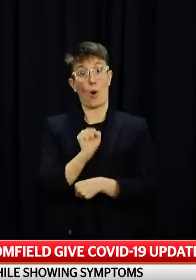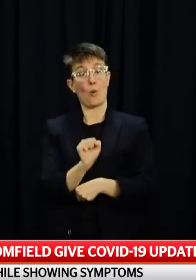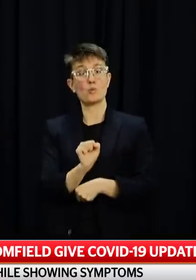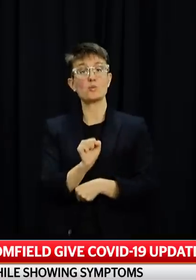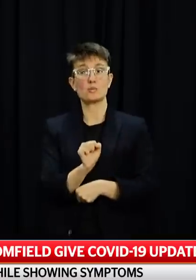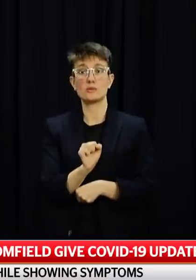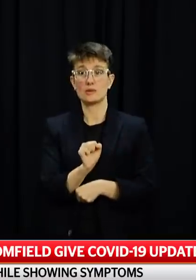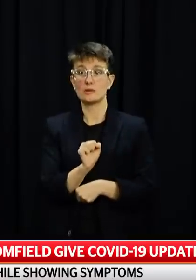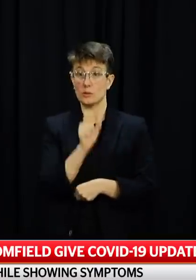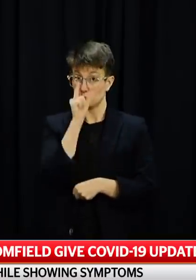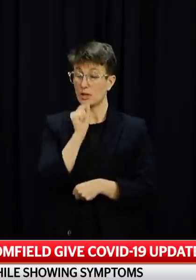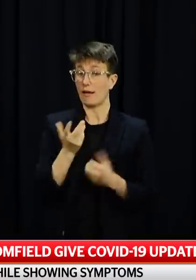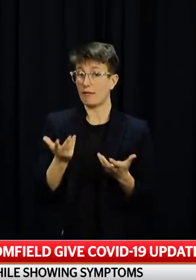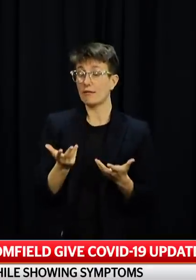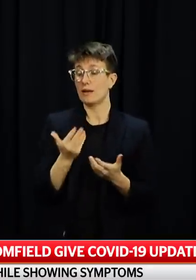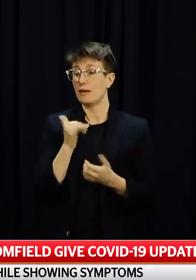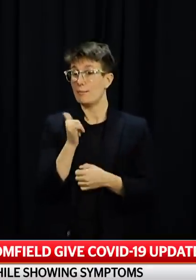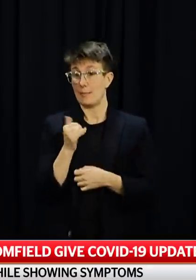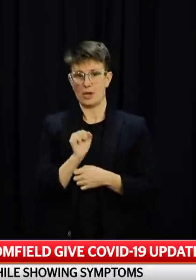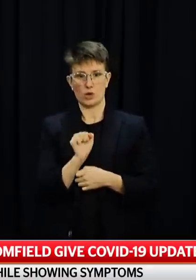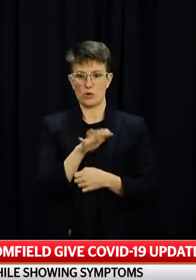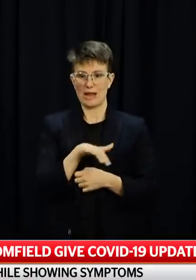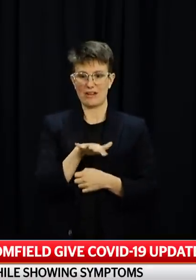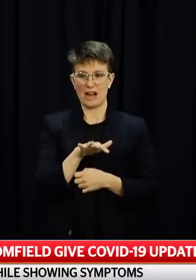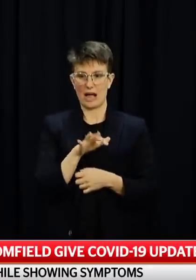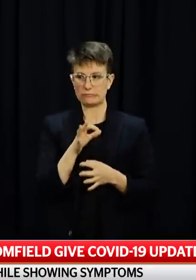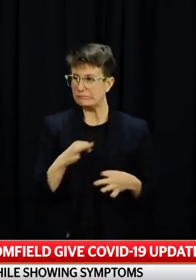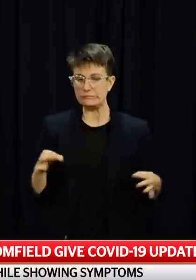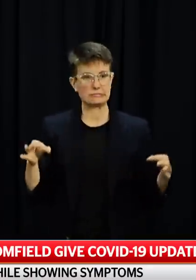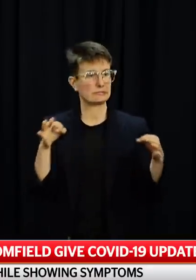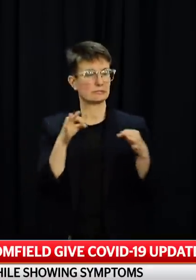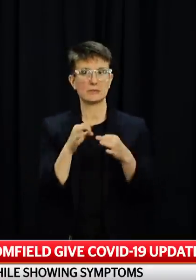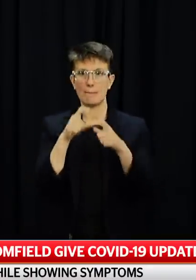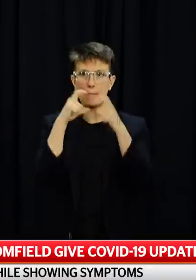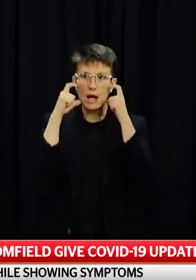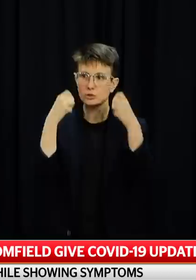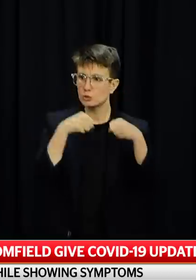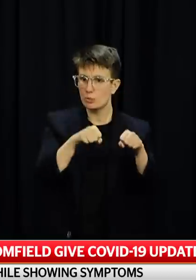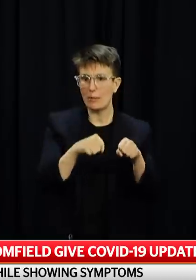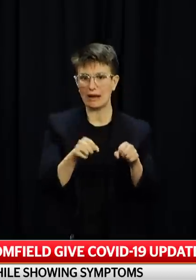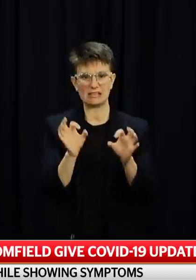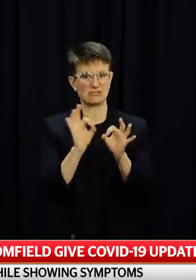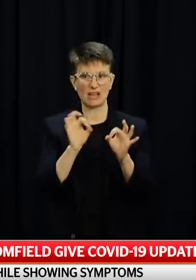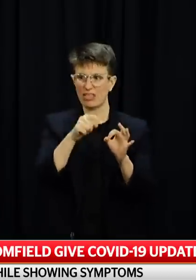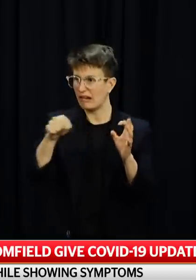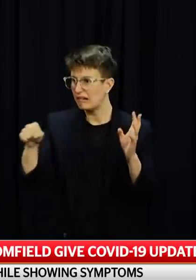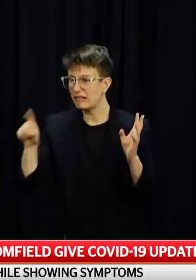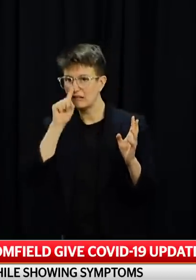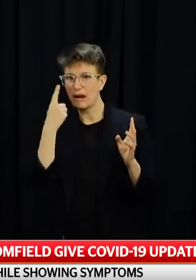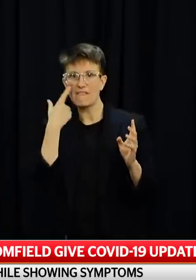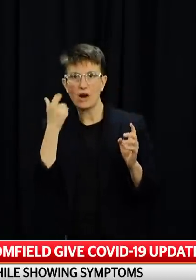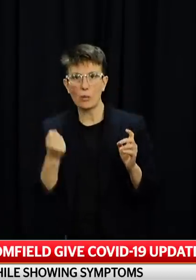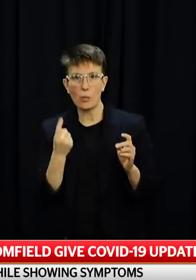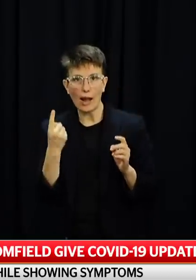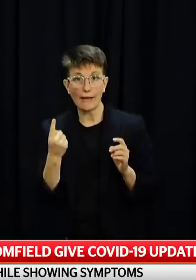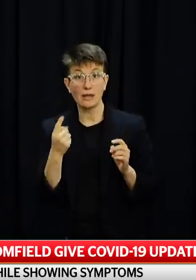if needed. So if in your area you find your supermarket does not have them available, I encourage you to fashion your own face